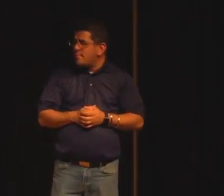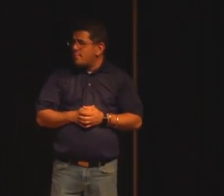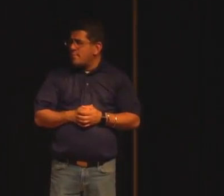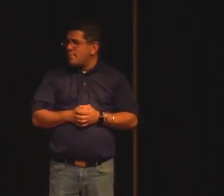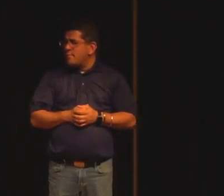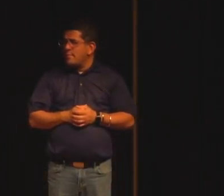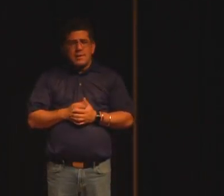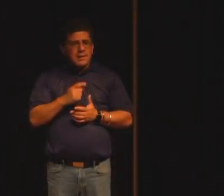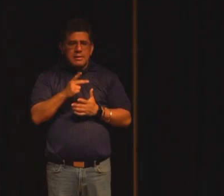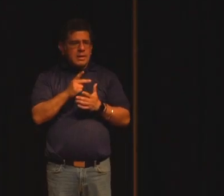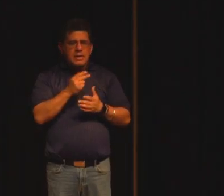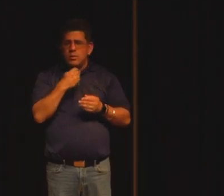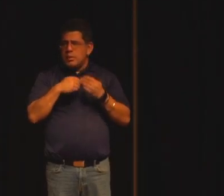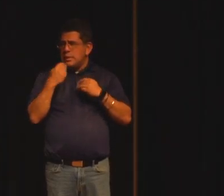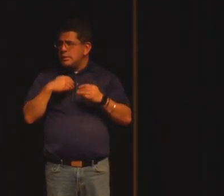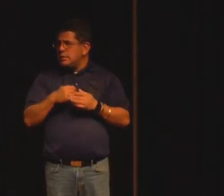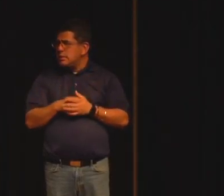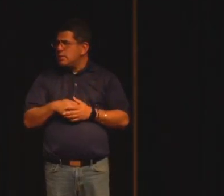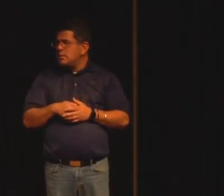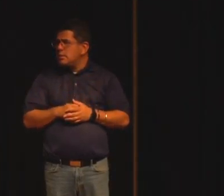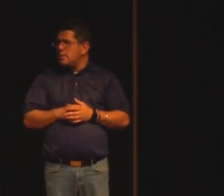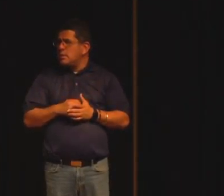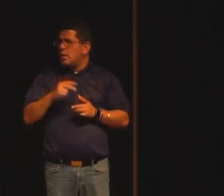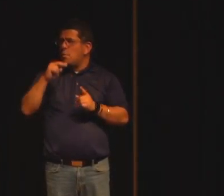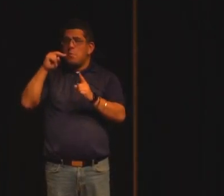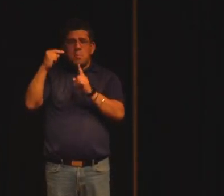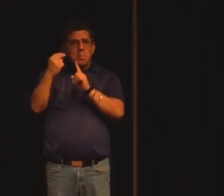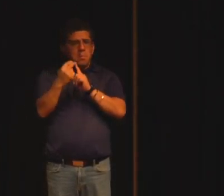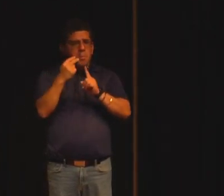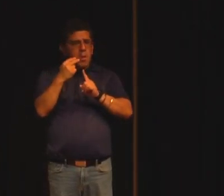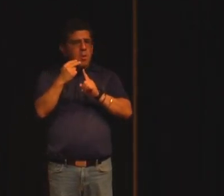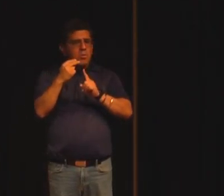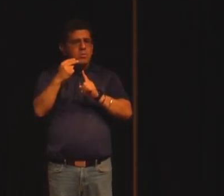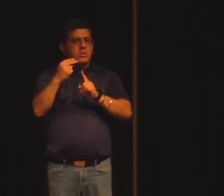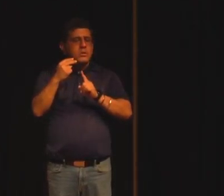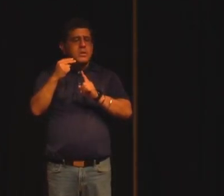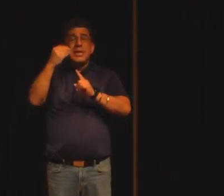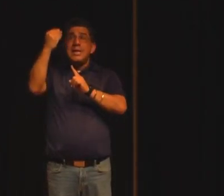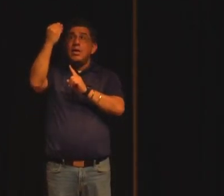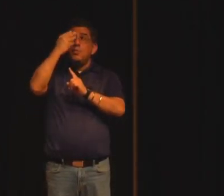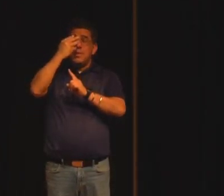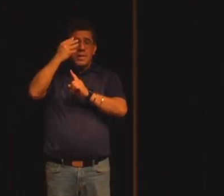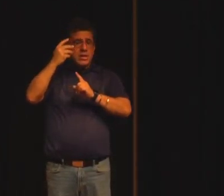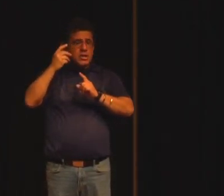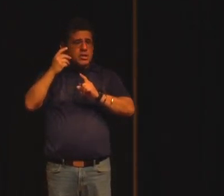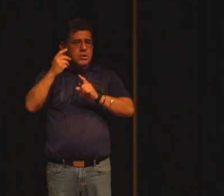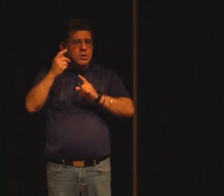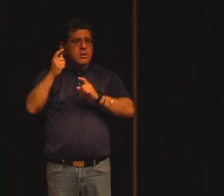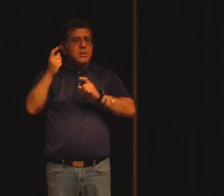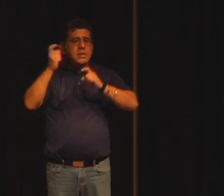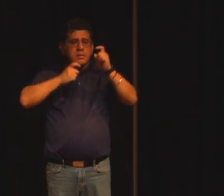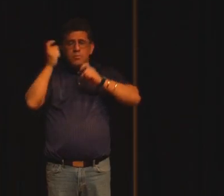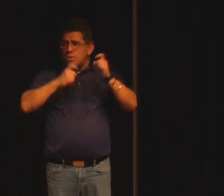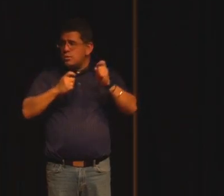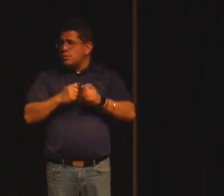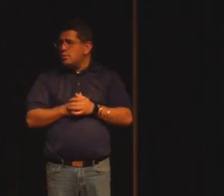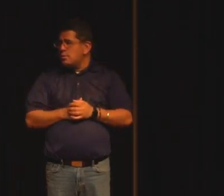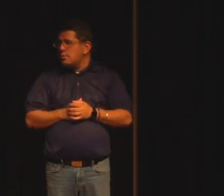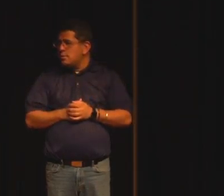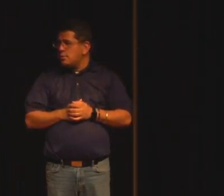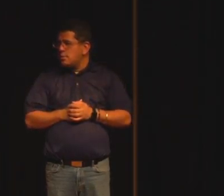it's not the kind you eat. It's pose, illumination, and expression. So the pi problem is well known in computer vision and